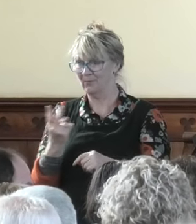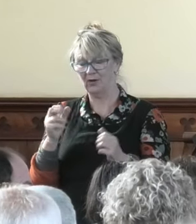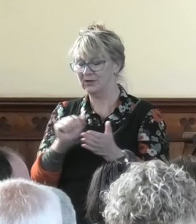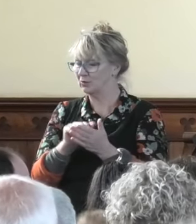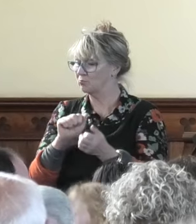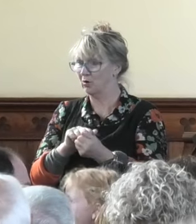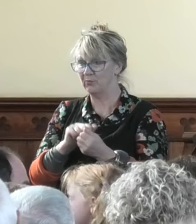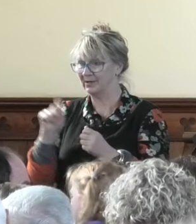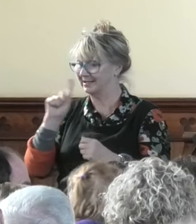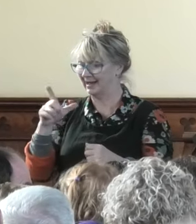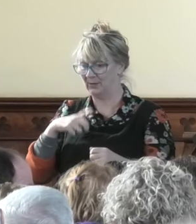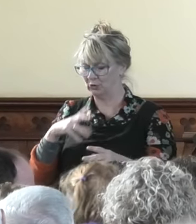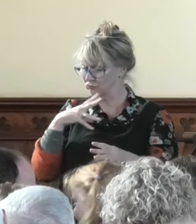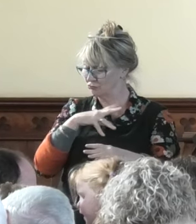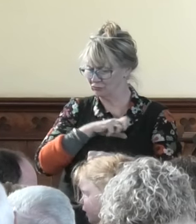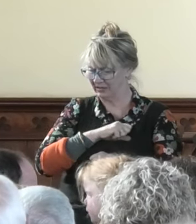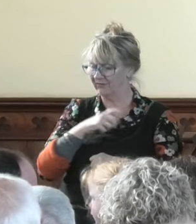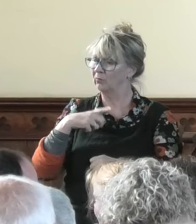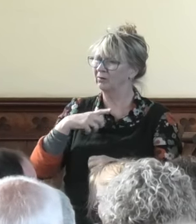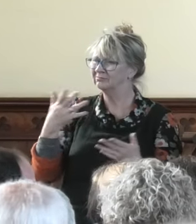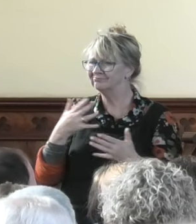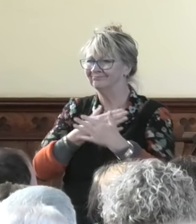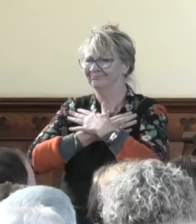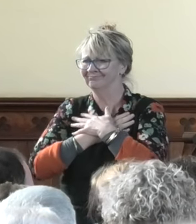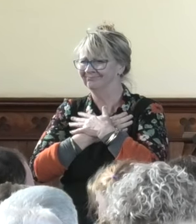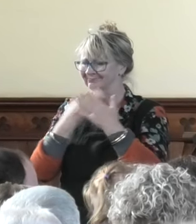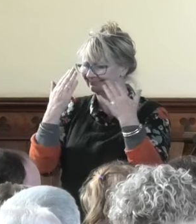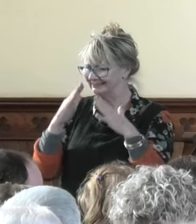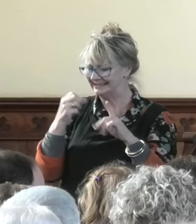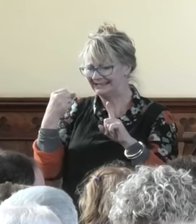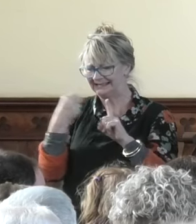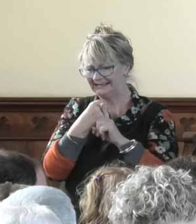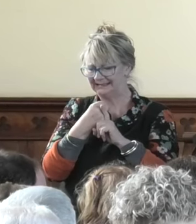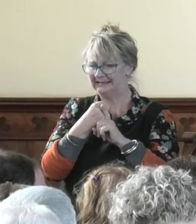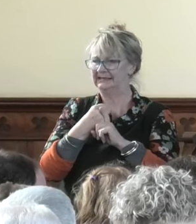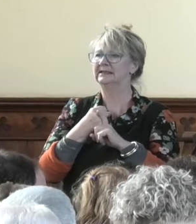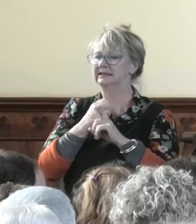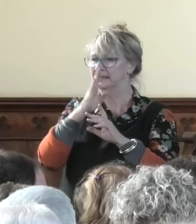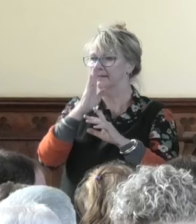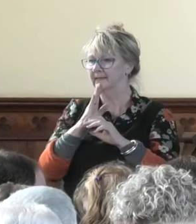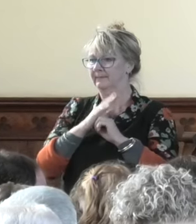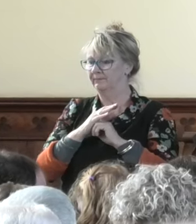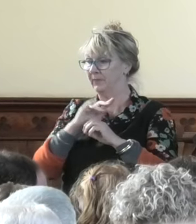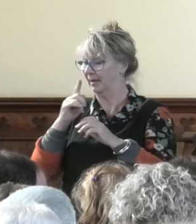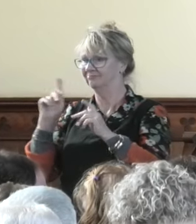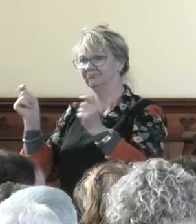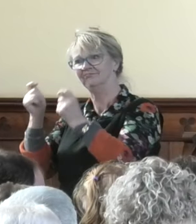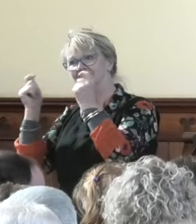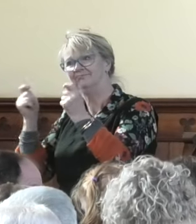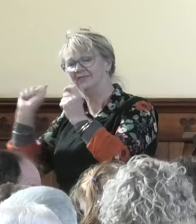grief because, as I've just said, a loved one has died and this loss affects us deeply. But we celebrate